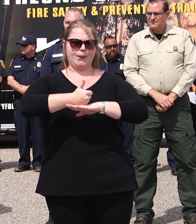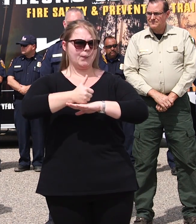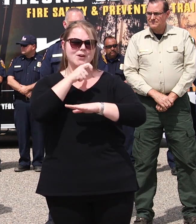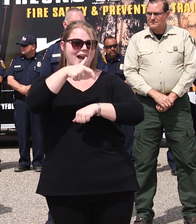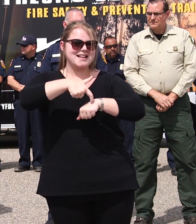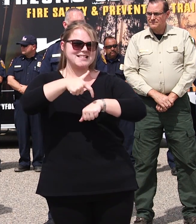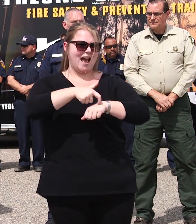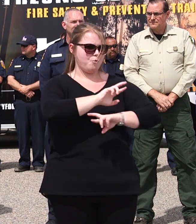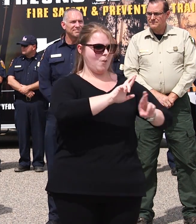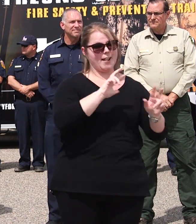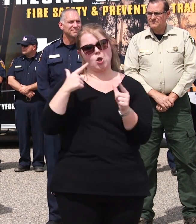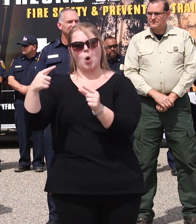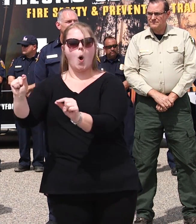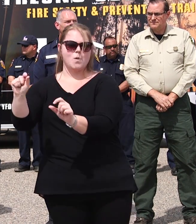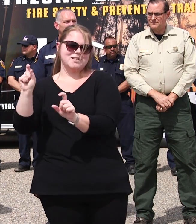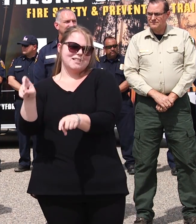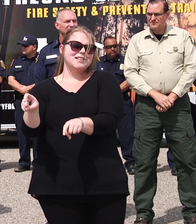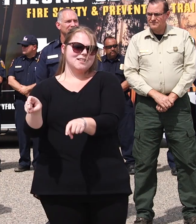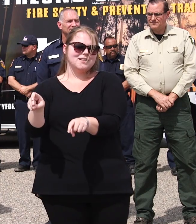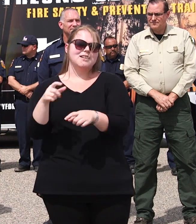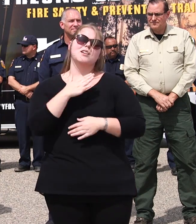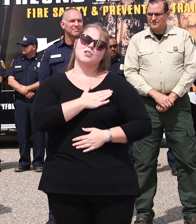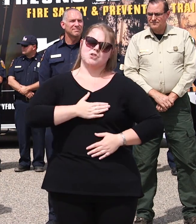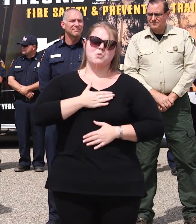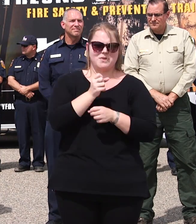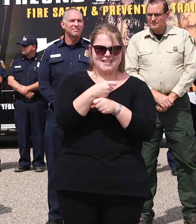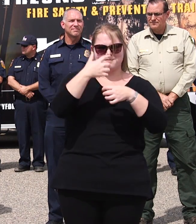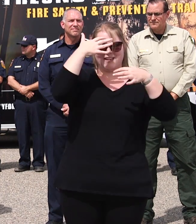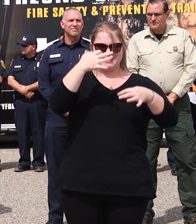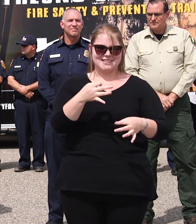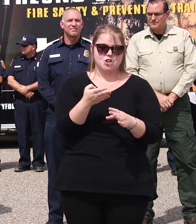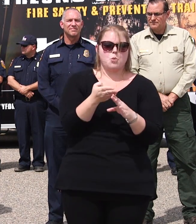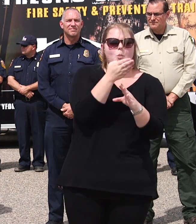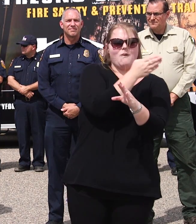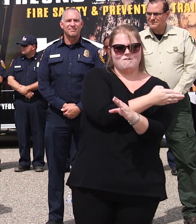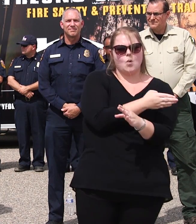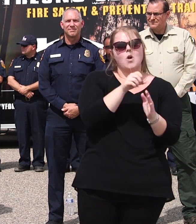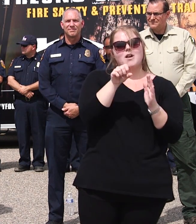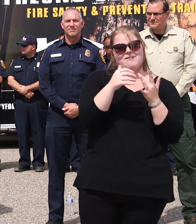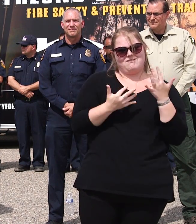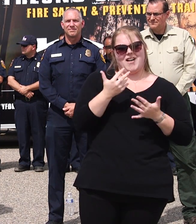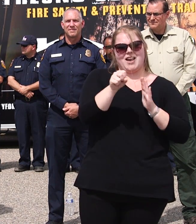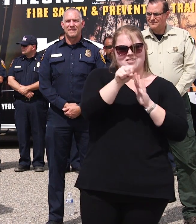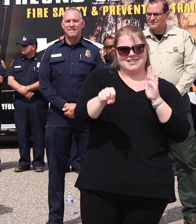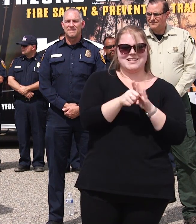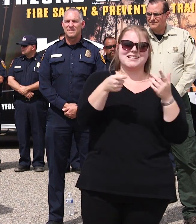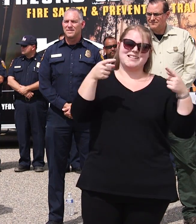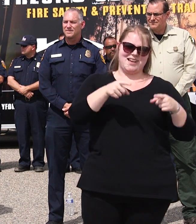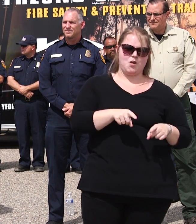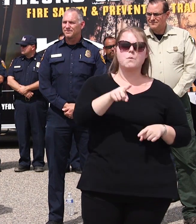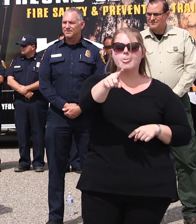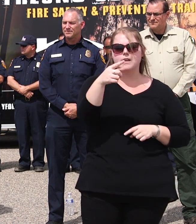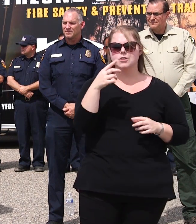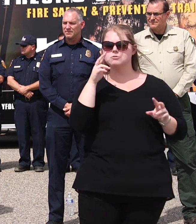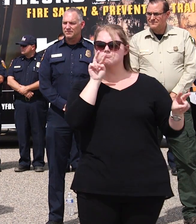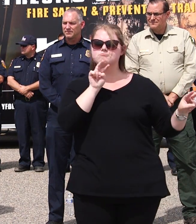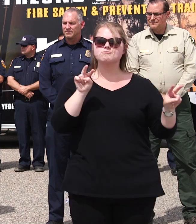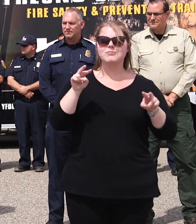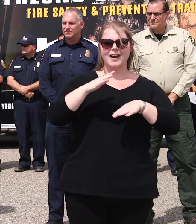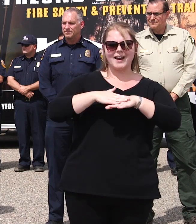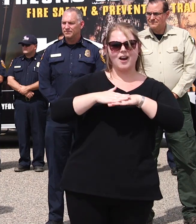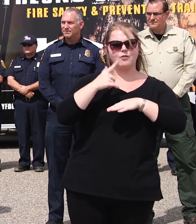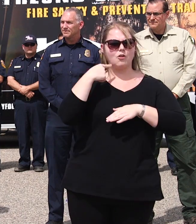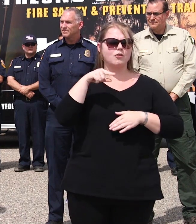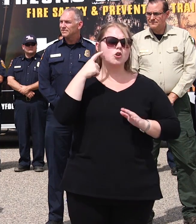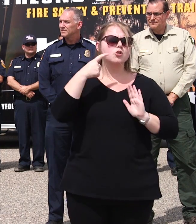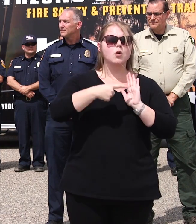prepare and make those hard decisions. So we ask that you do that prior to the season. You yourselves watch for the red flags. You